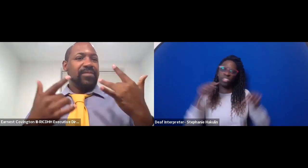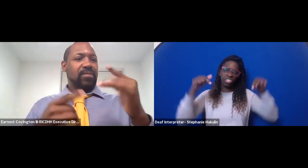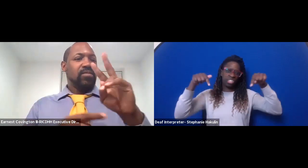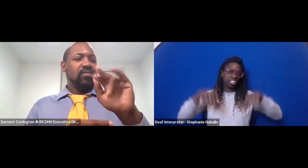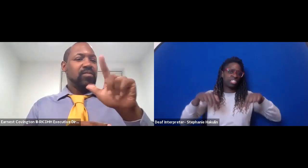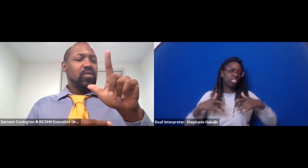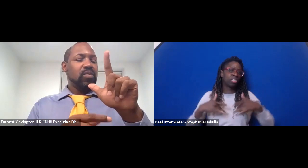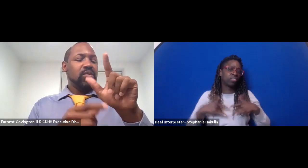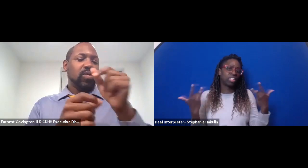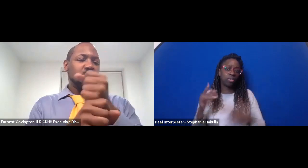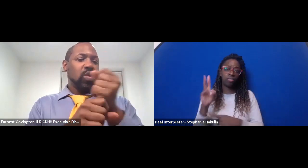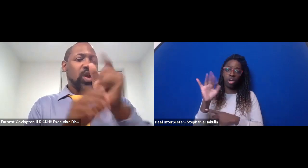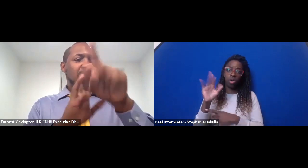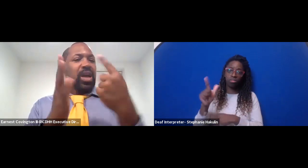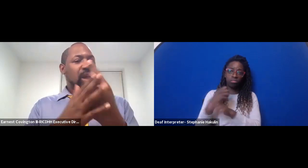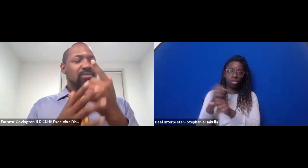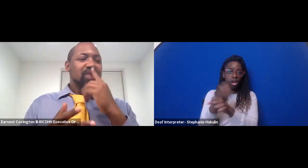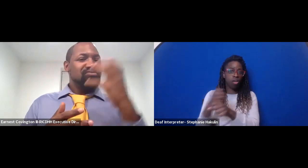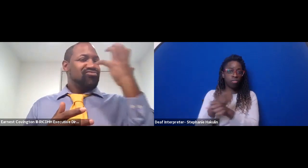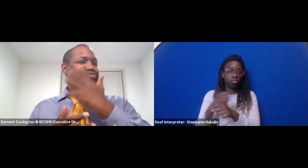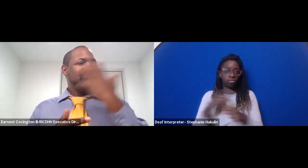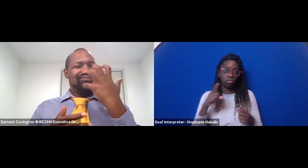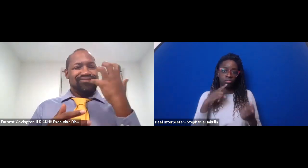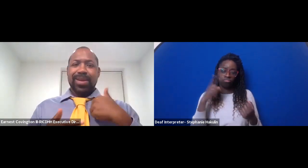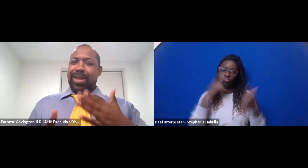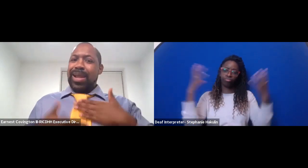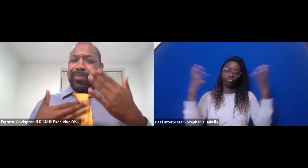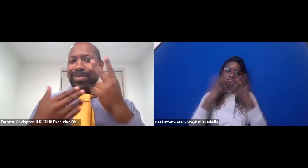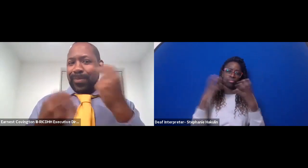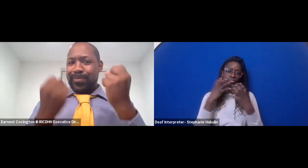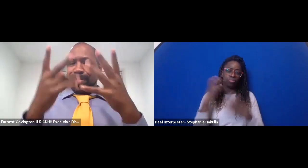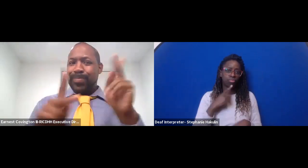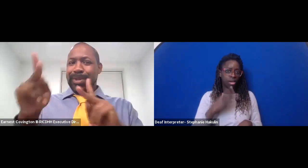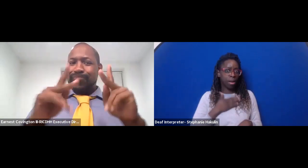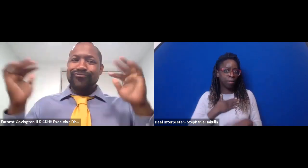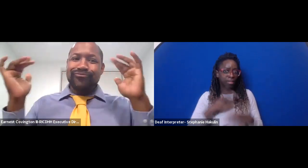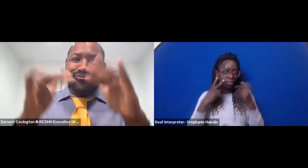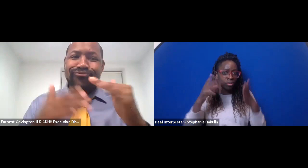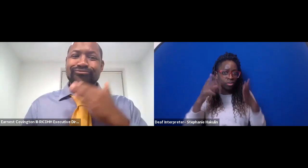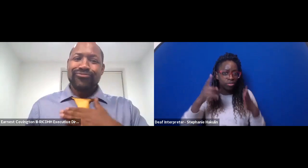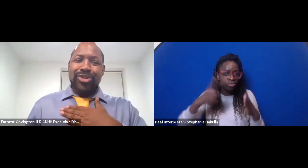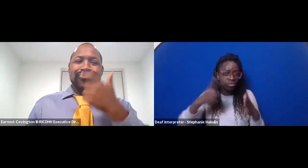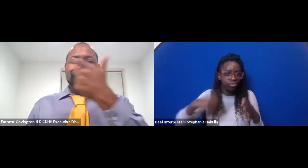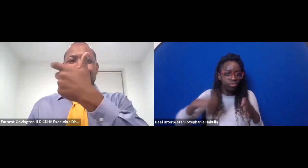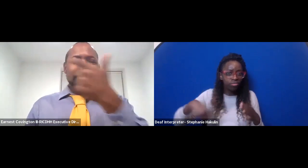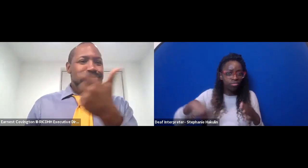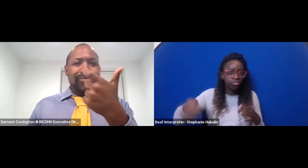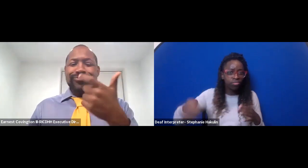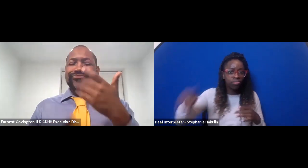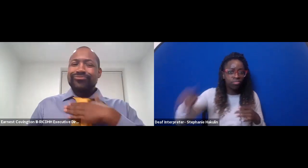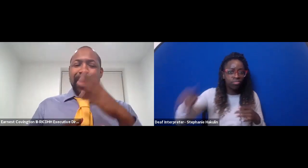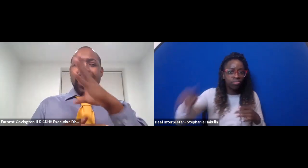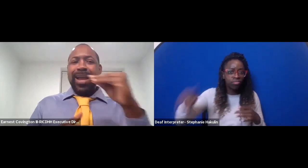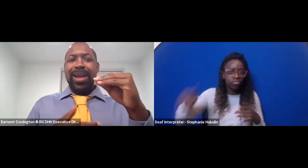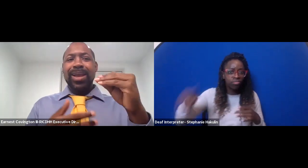I want to say this event, our virtual coffee hour, I'm just so happy. So many of you